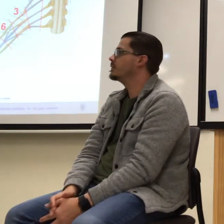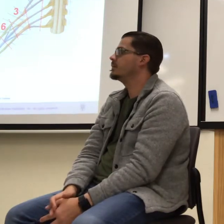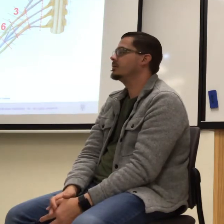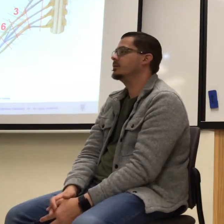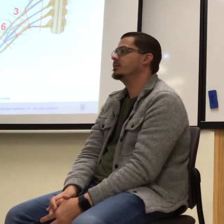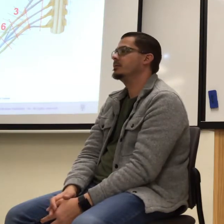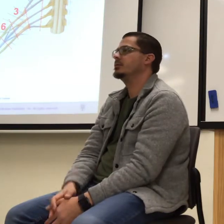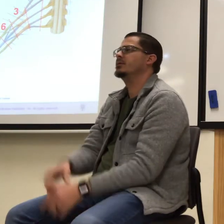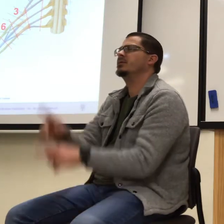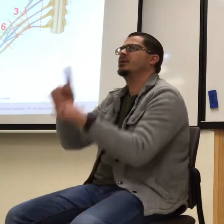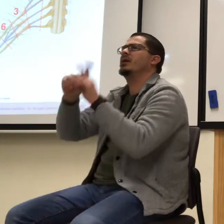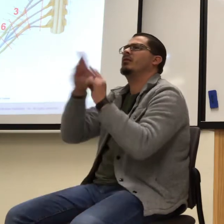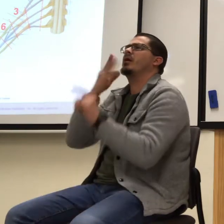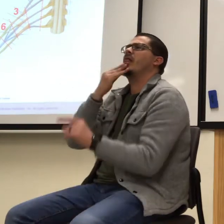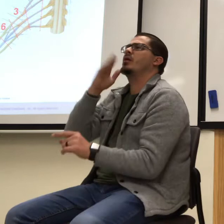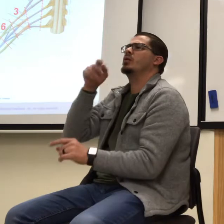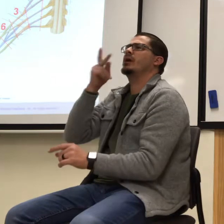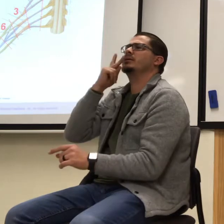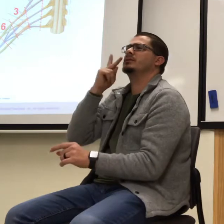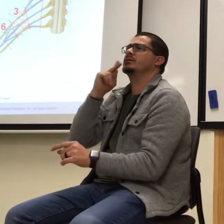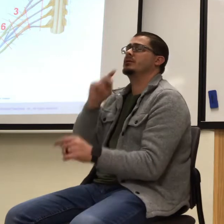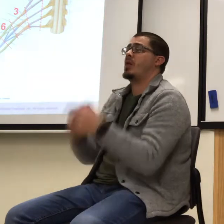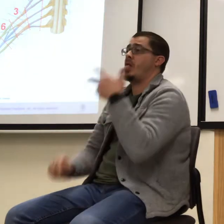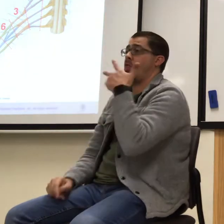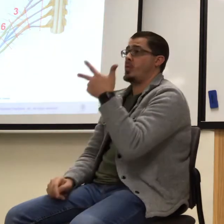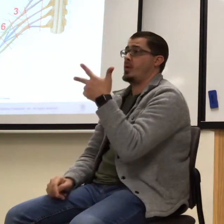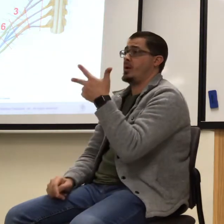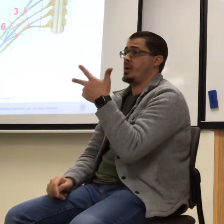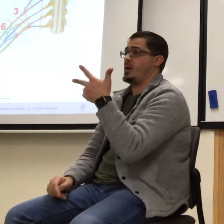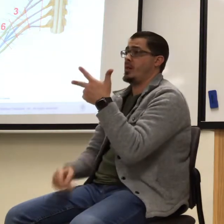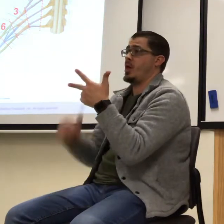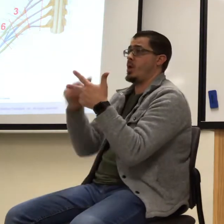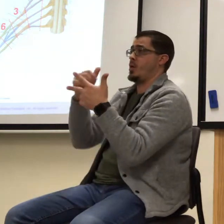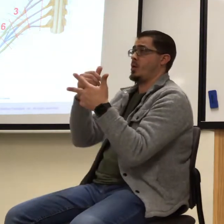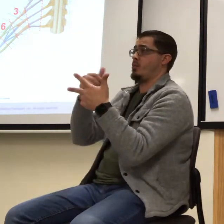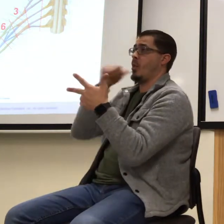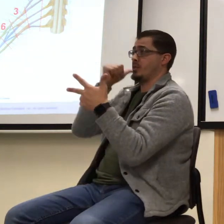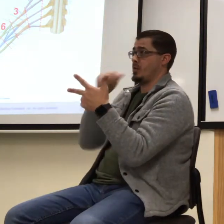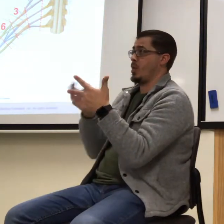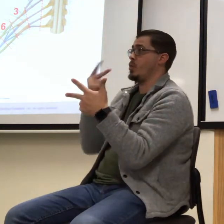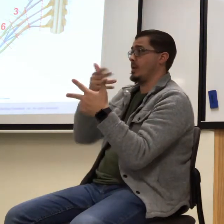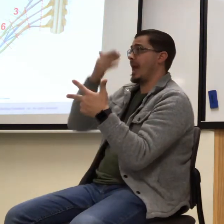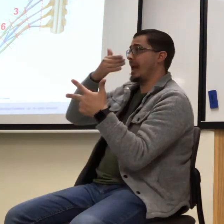So I use different colors, so you can see I drew three that are posterior and three that are anterior.